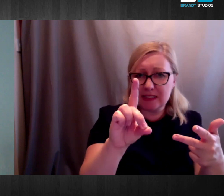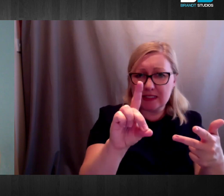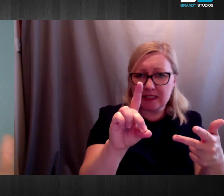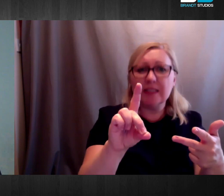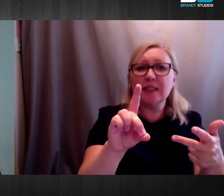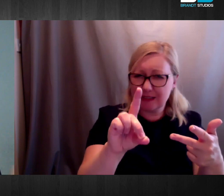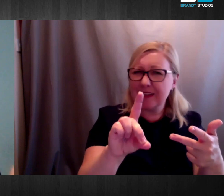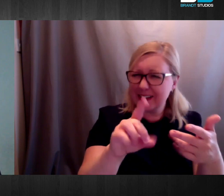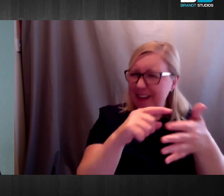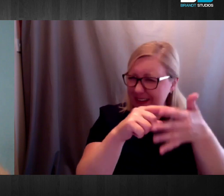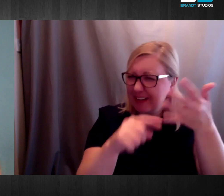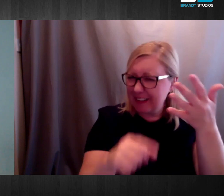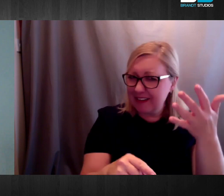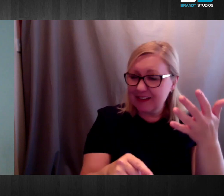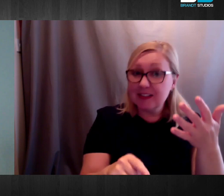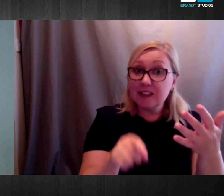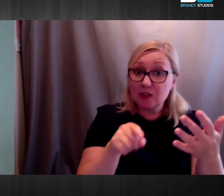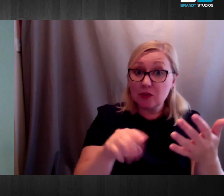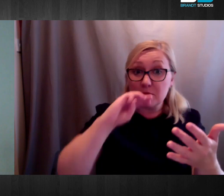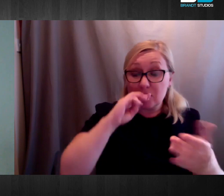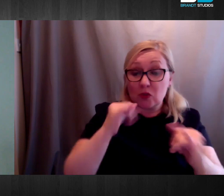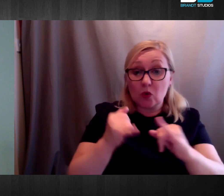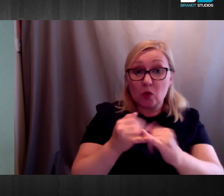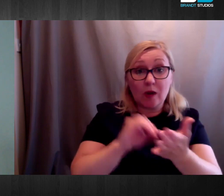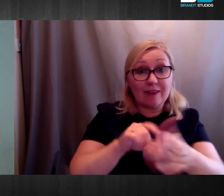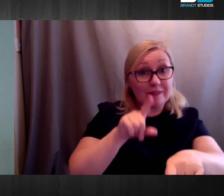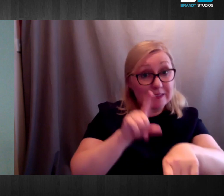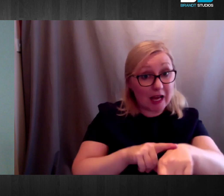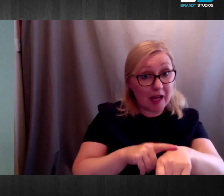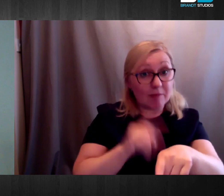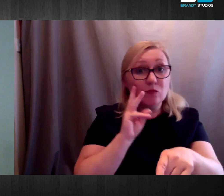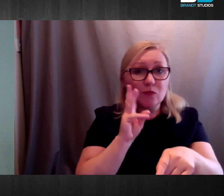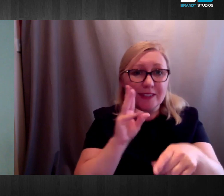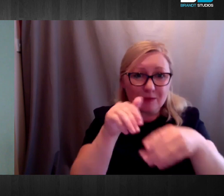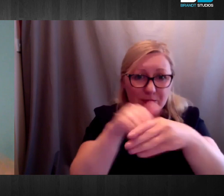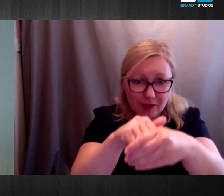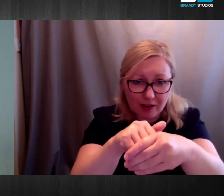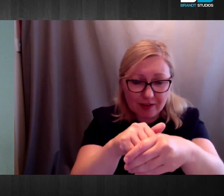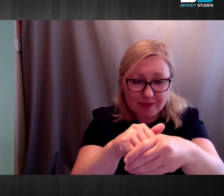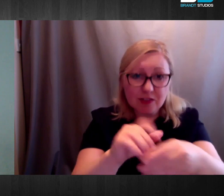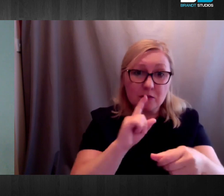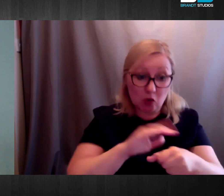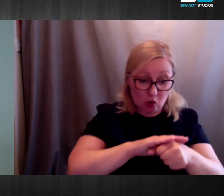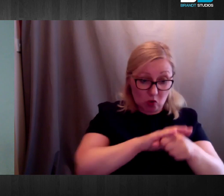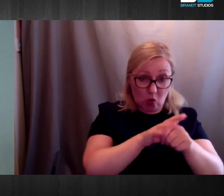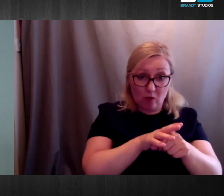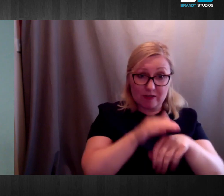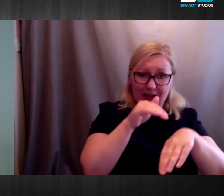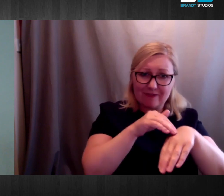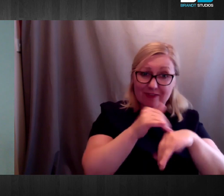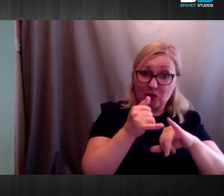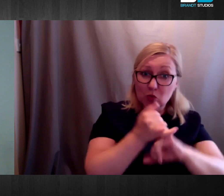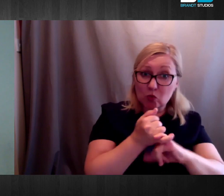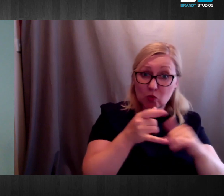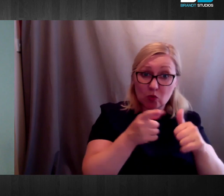time and the effort. This has been affecting the elderly, BAME communities, and the poor.